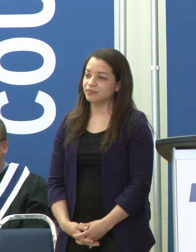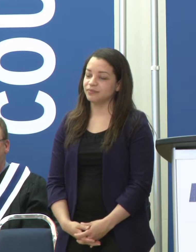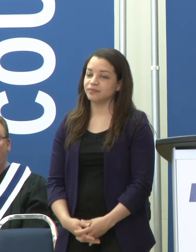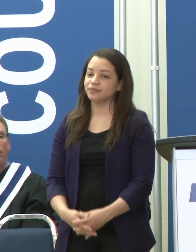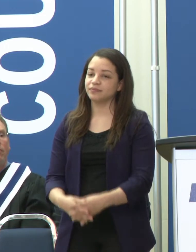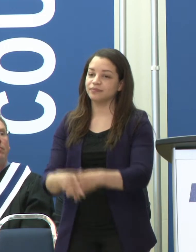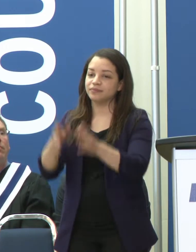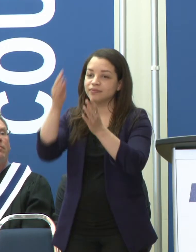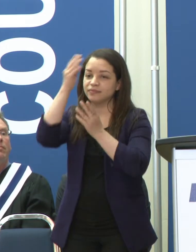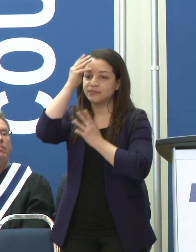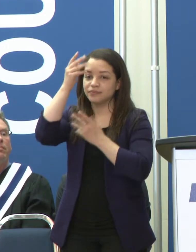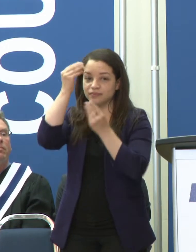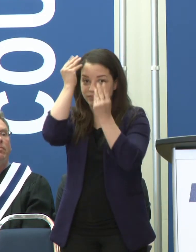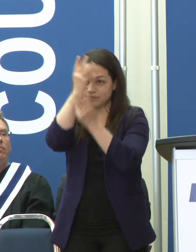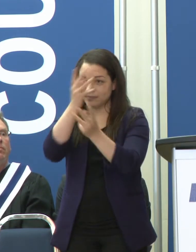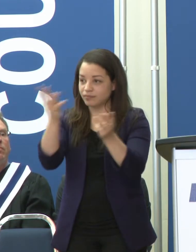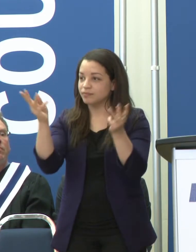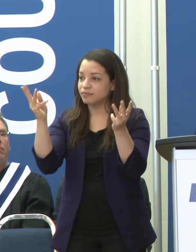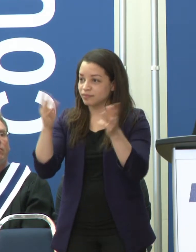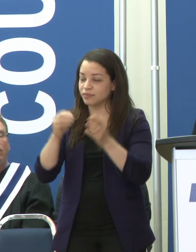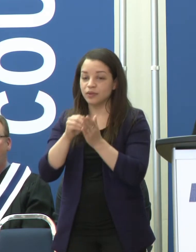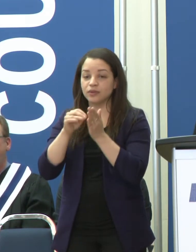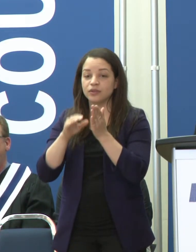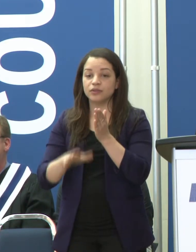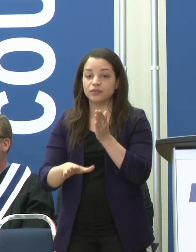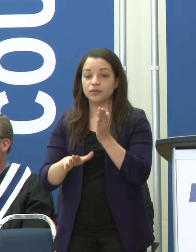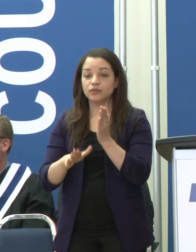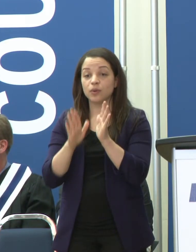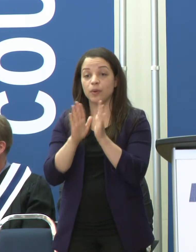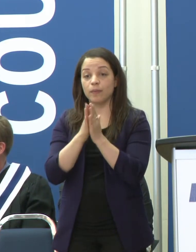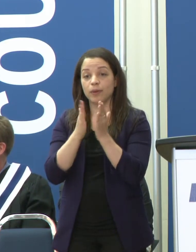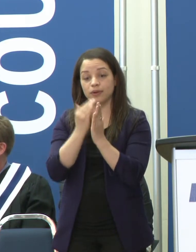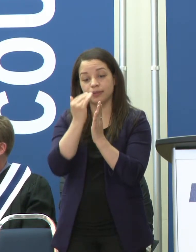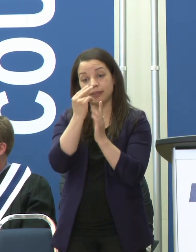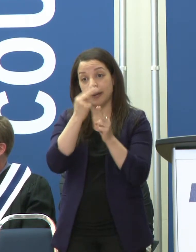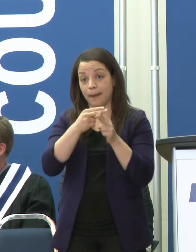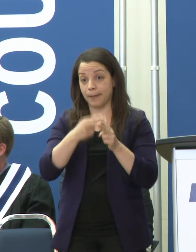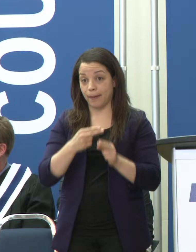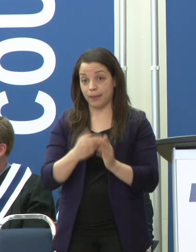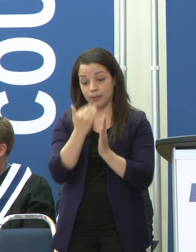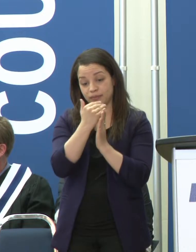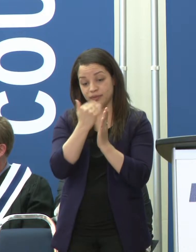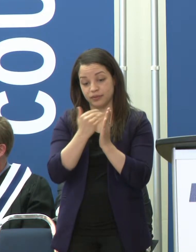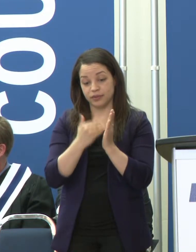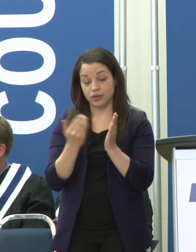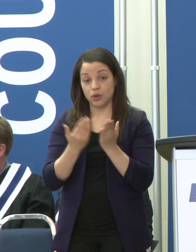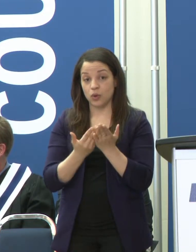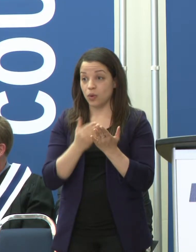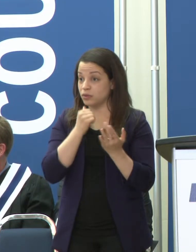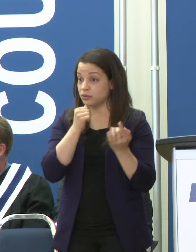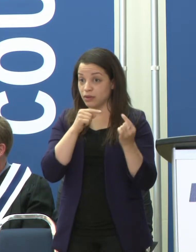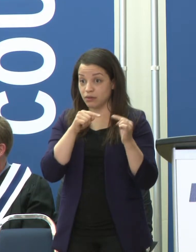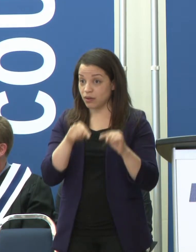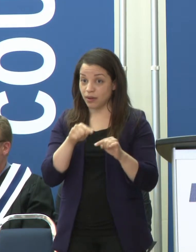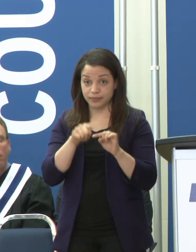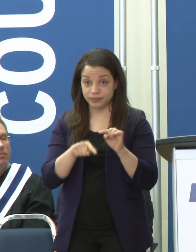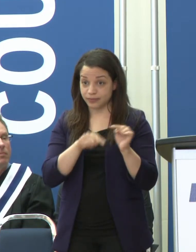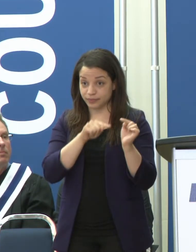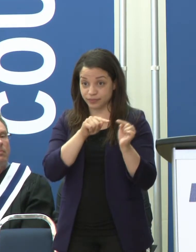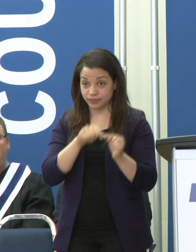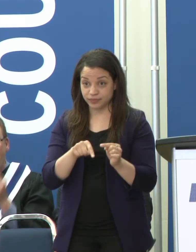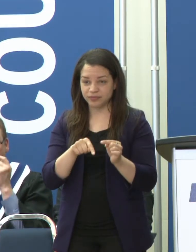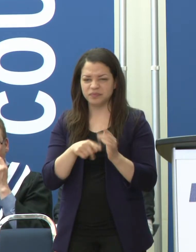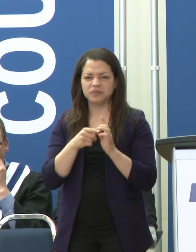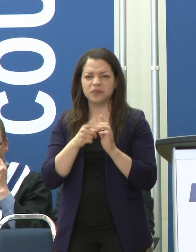For the information of the audience, those students whose names appear in the program but who are unable to be with us today are automatically